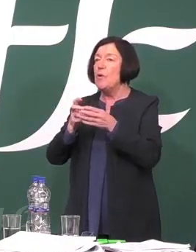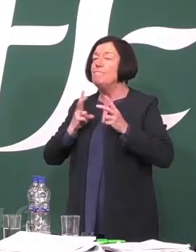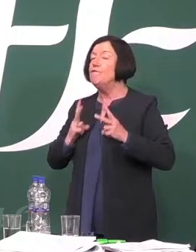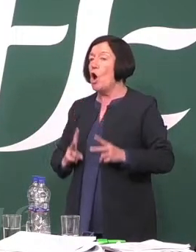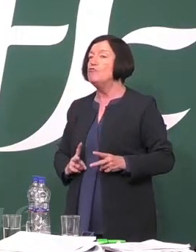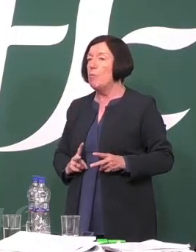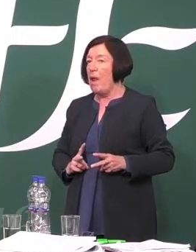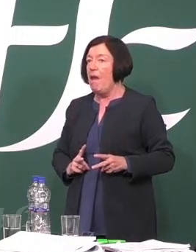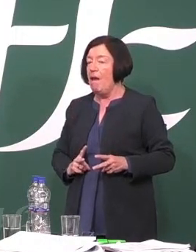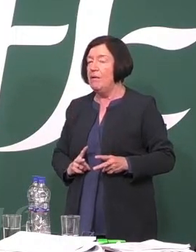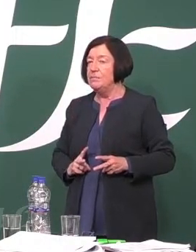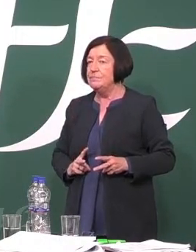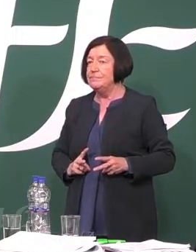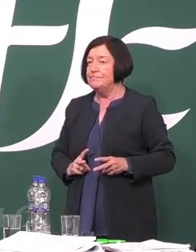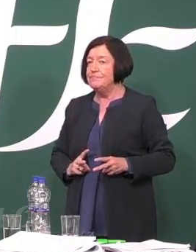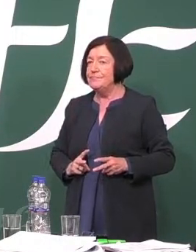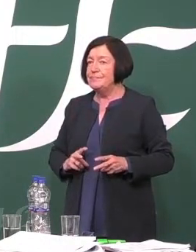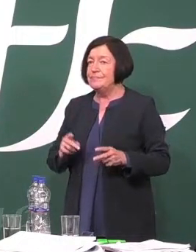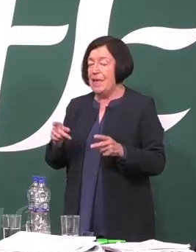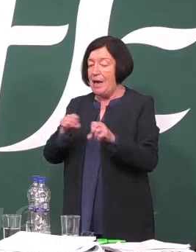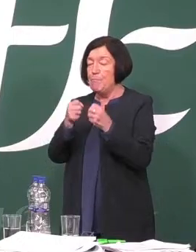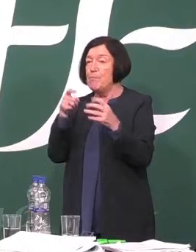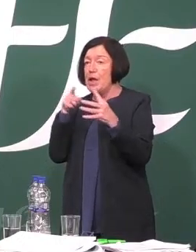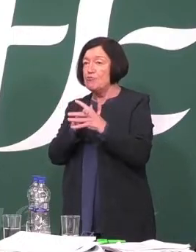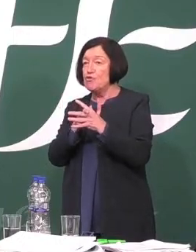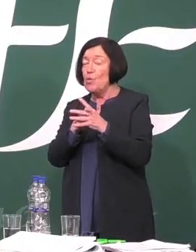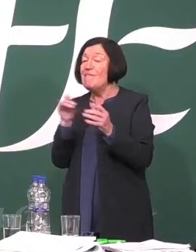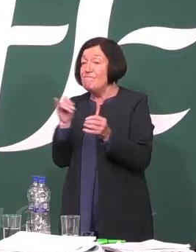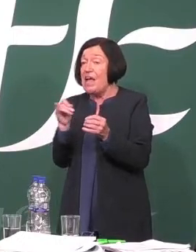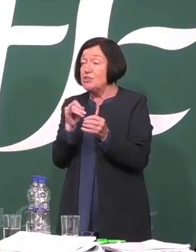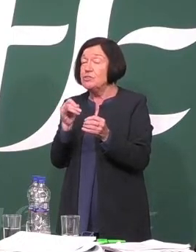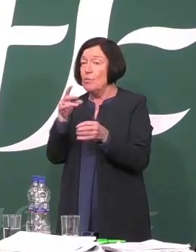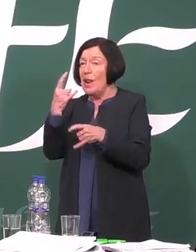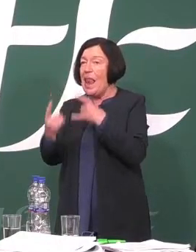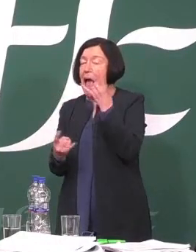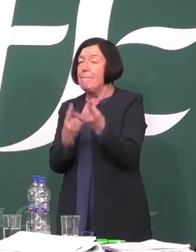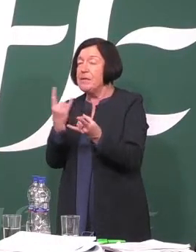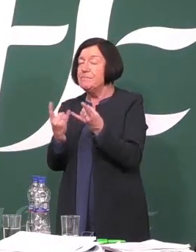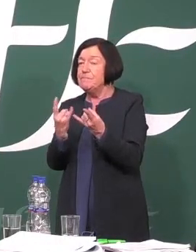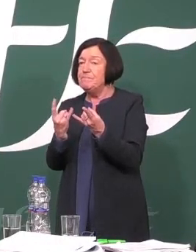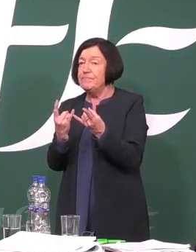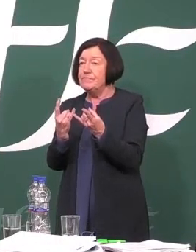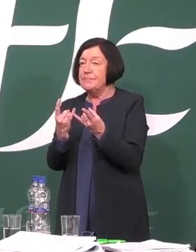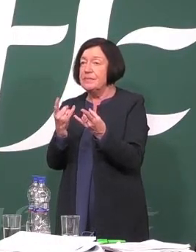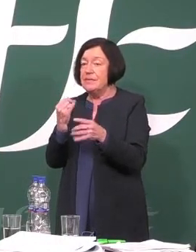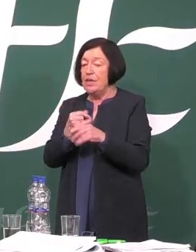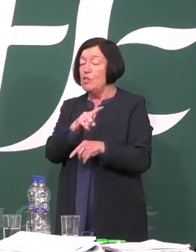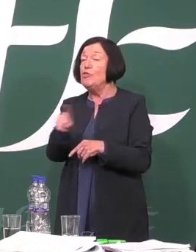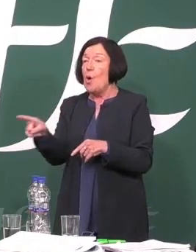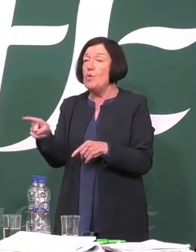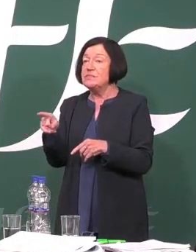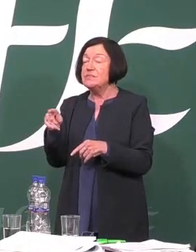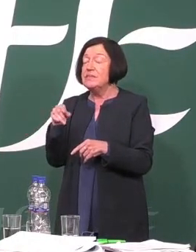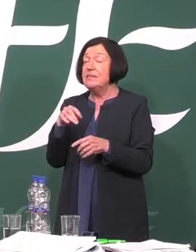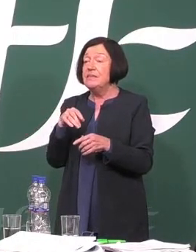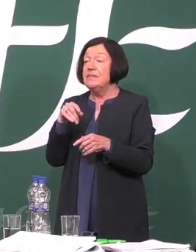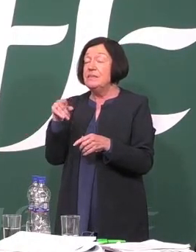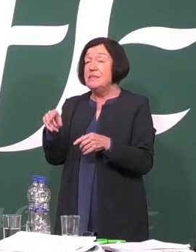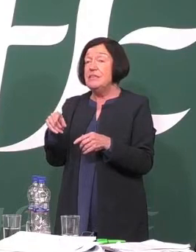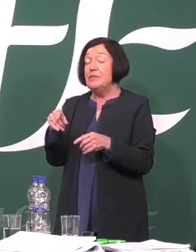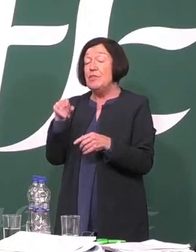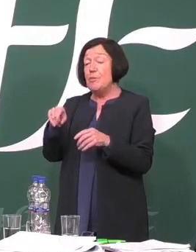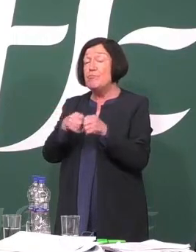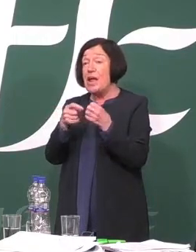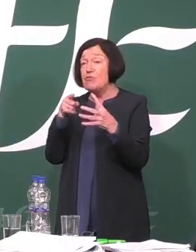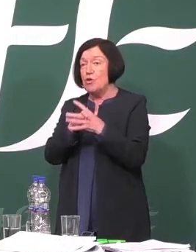vulnerable, and the breakthrough infections, if it's going to happen, tends to be in those. If it's going to, a breakthrough infection